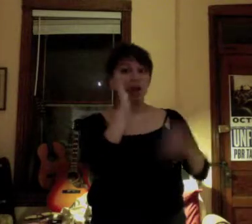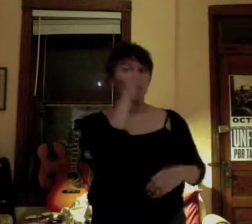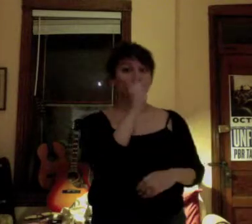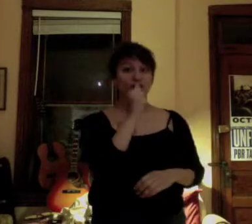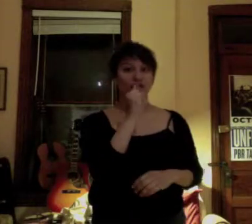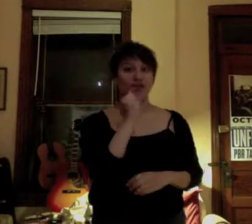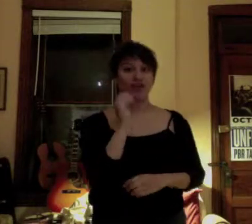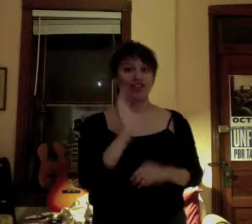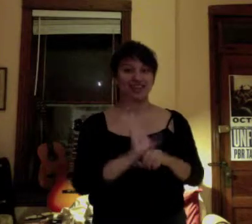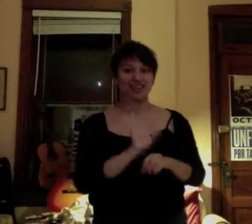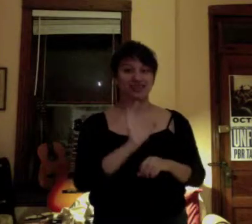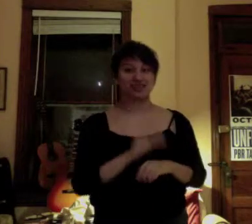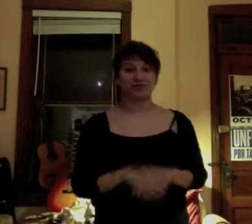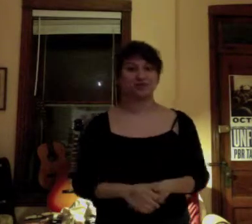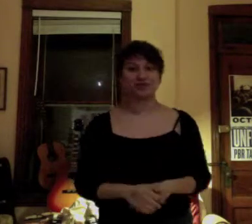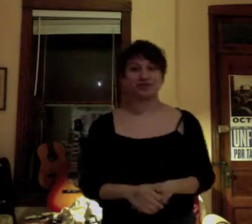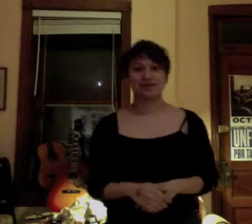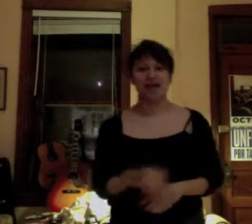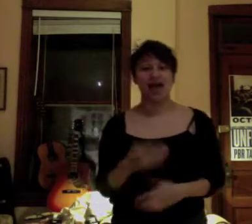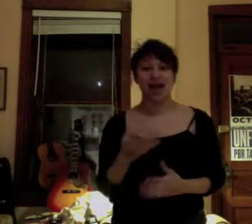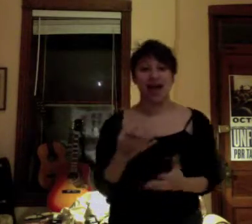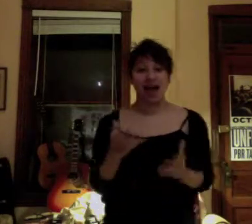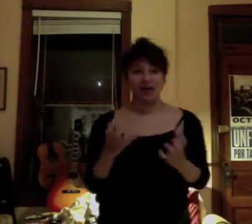I'd like to leave you with a poem that says,